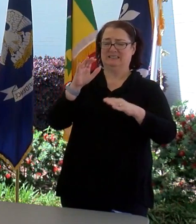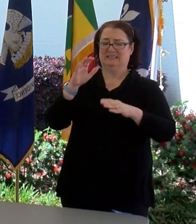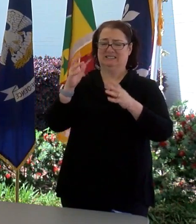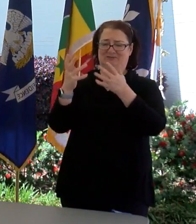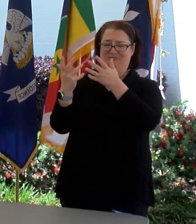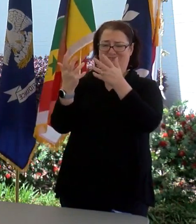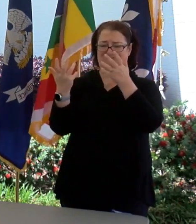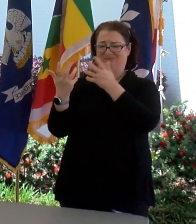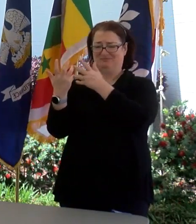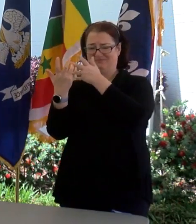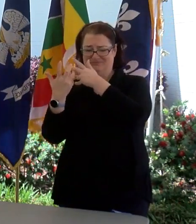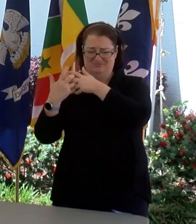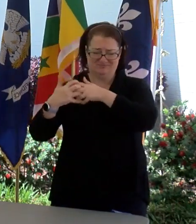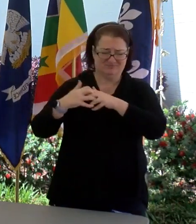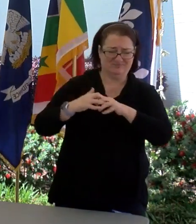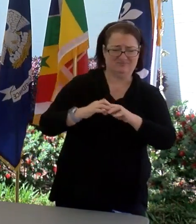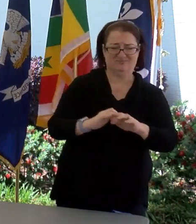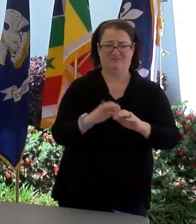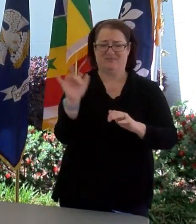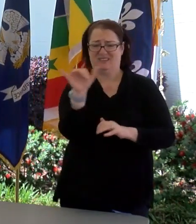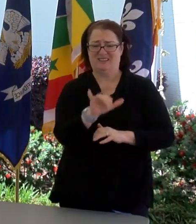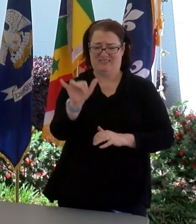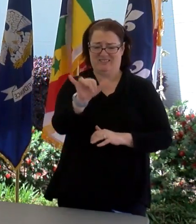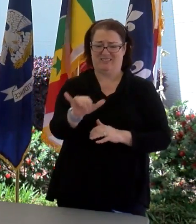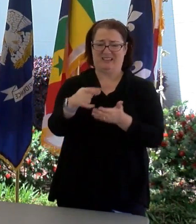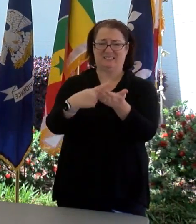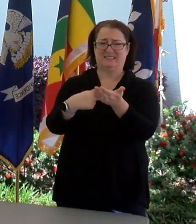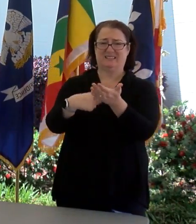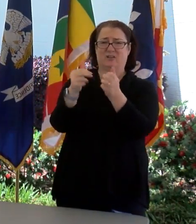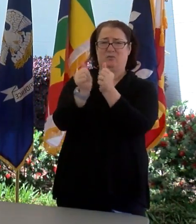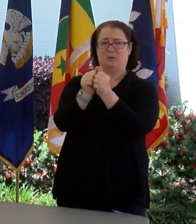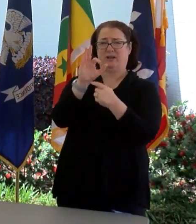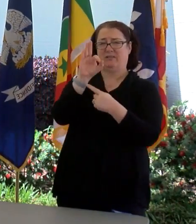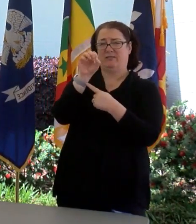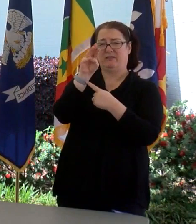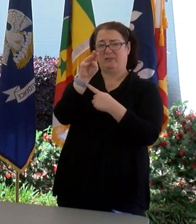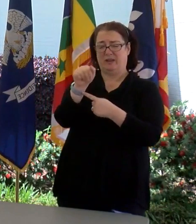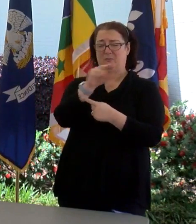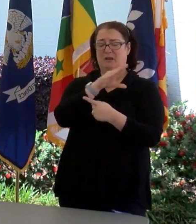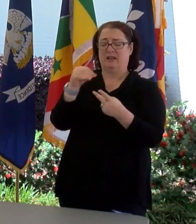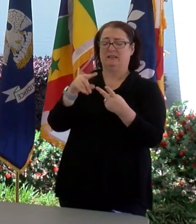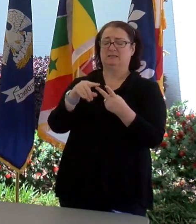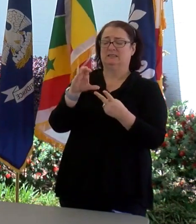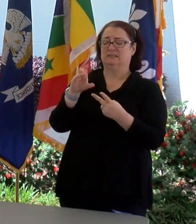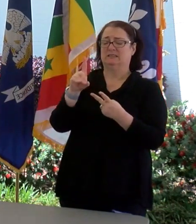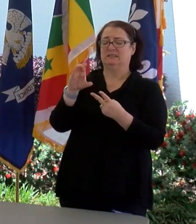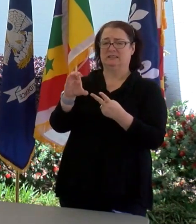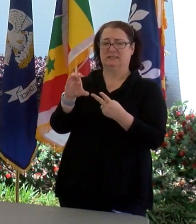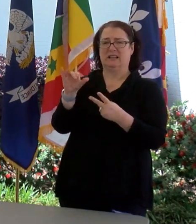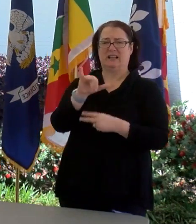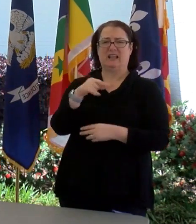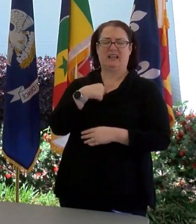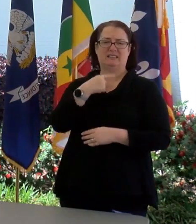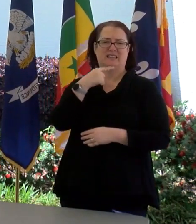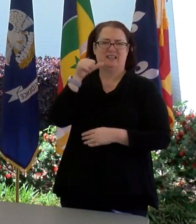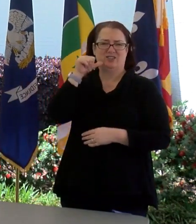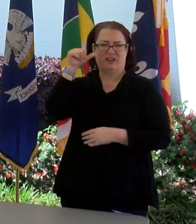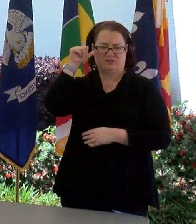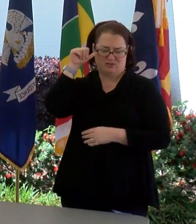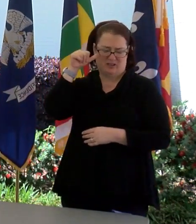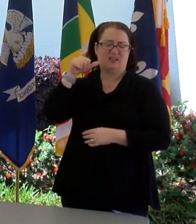are under discussion with guidance from the CDC and FEMA. And as I discussed yesterday, Lafayette Consolidated Government